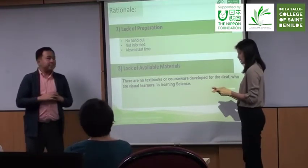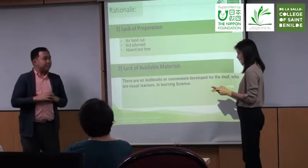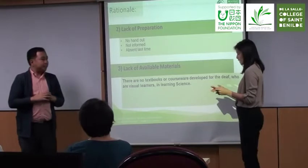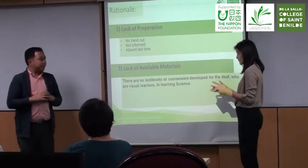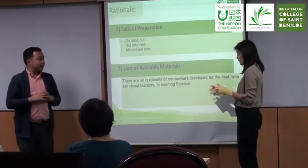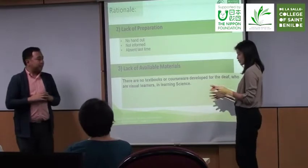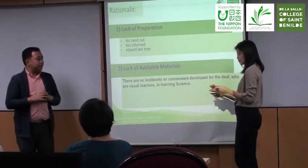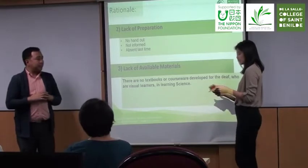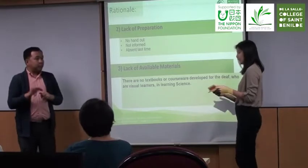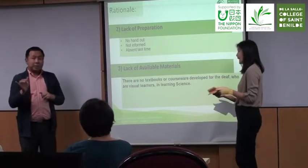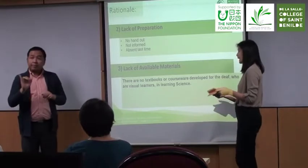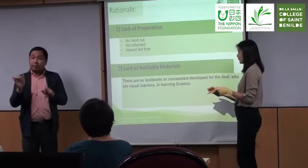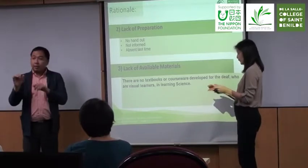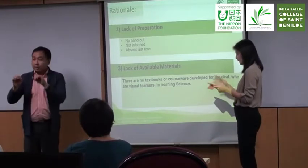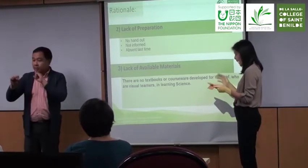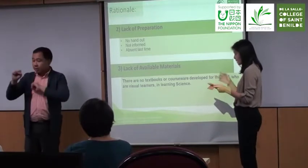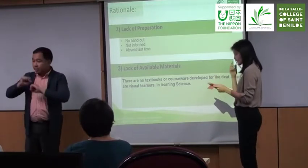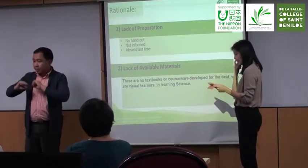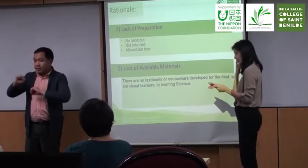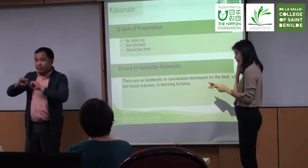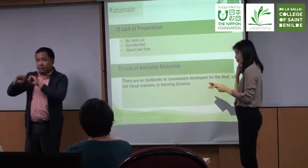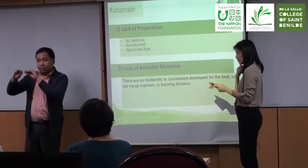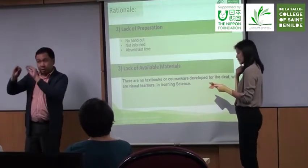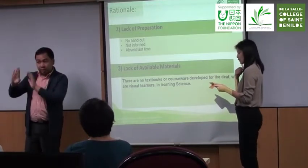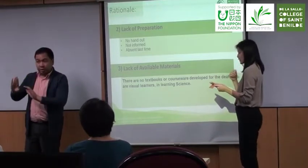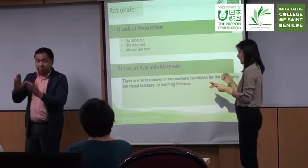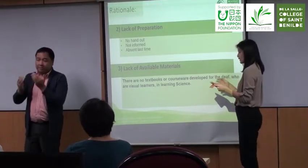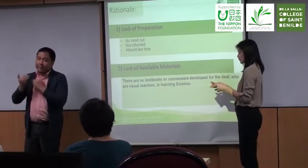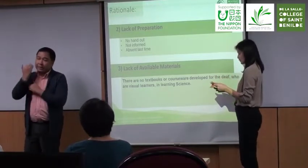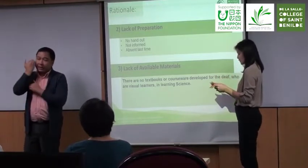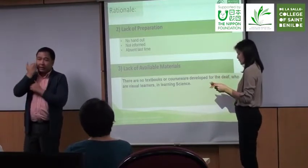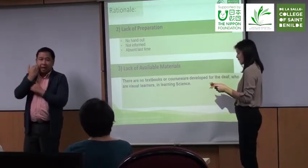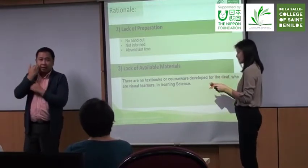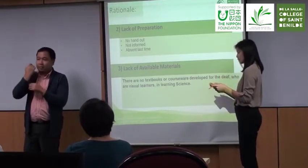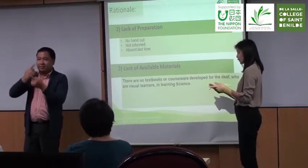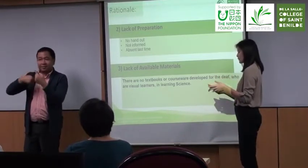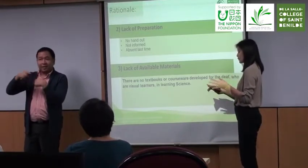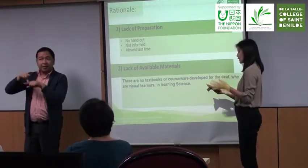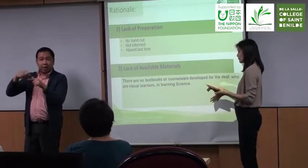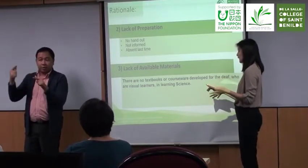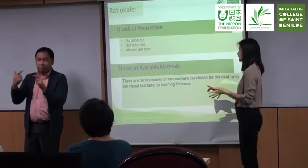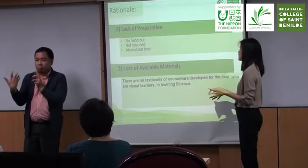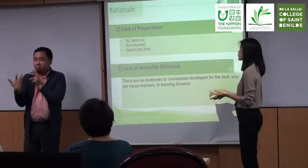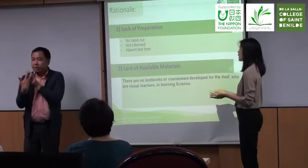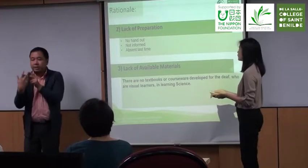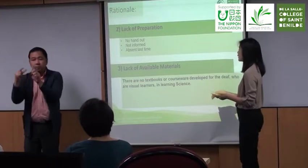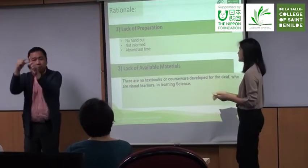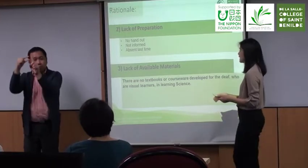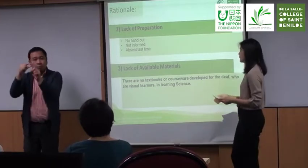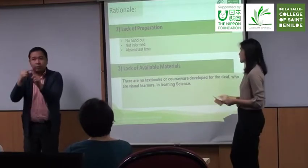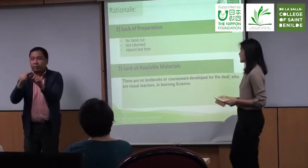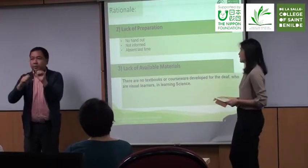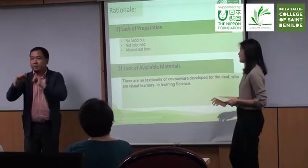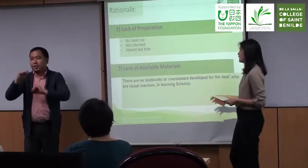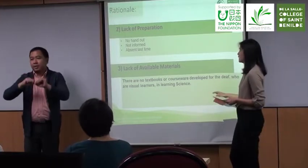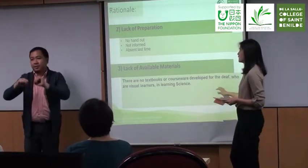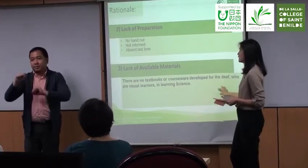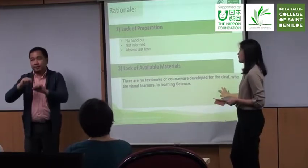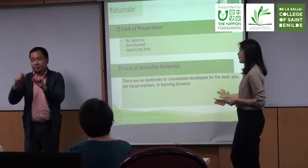And that science teachers may lack sign language for science terms to explain and describe